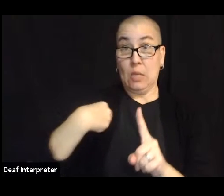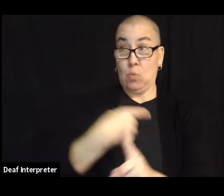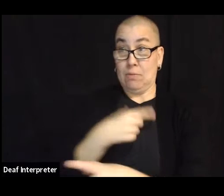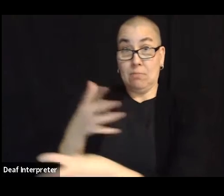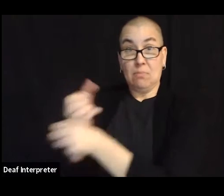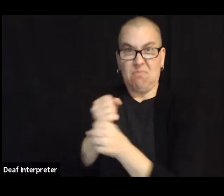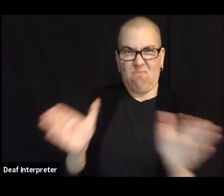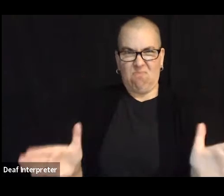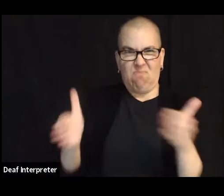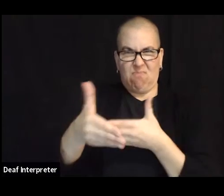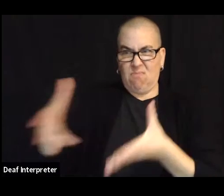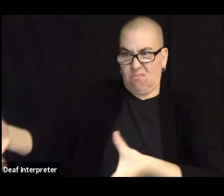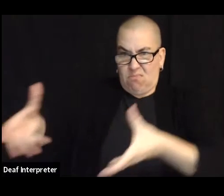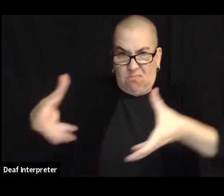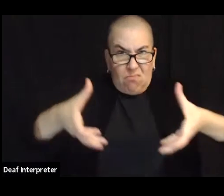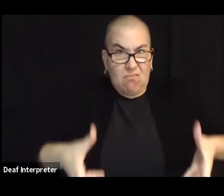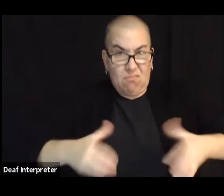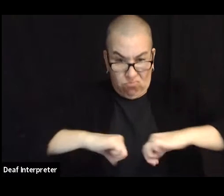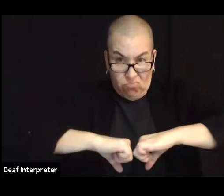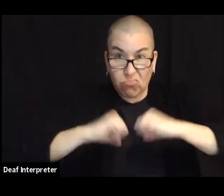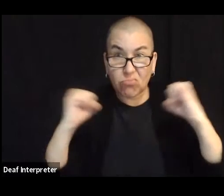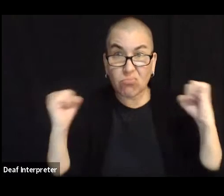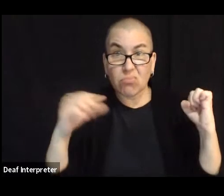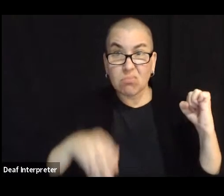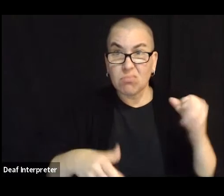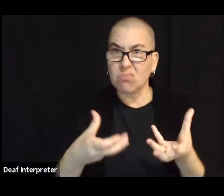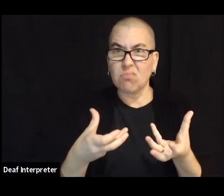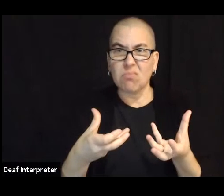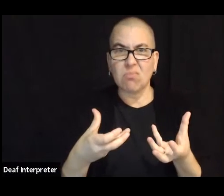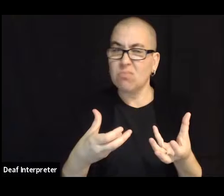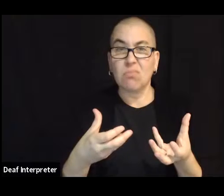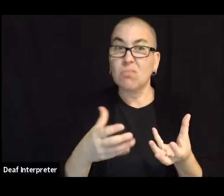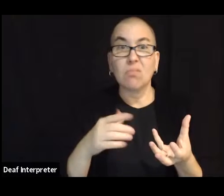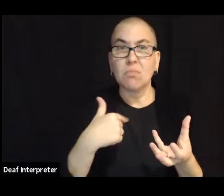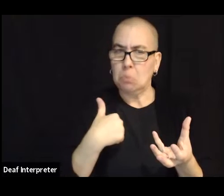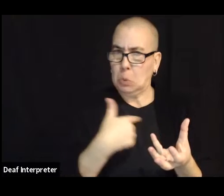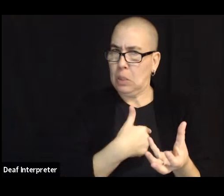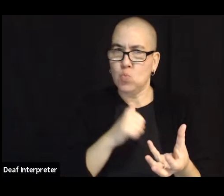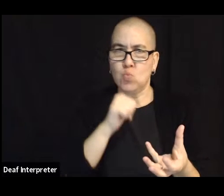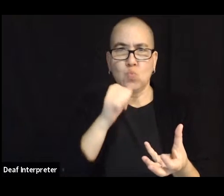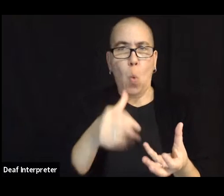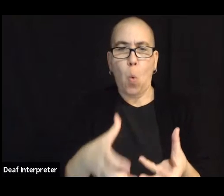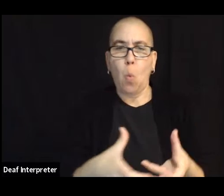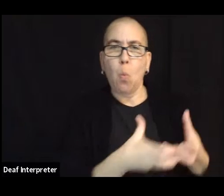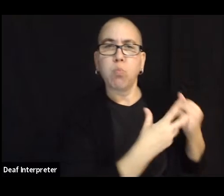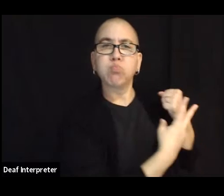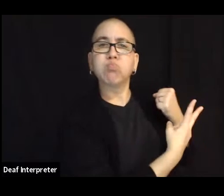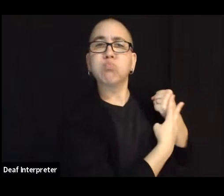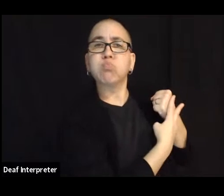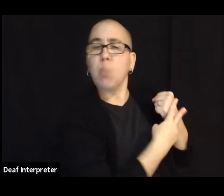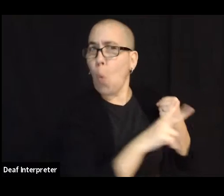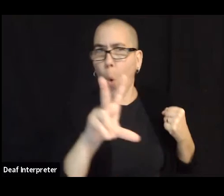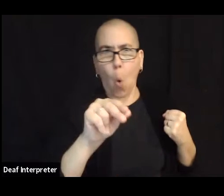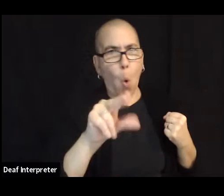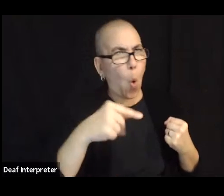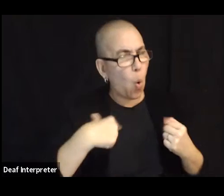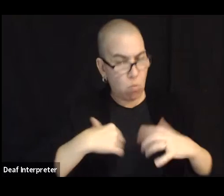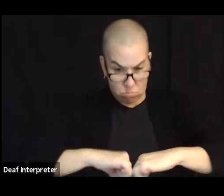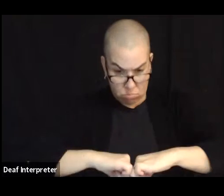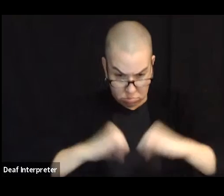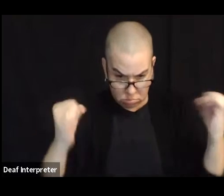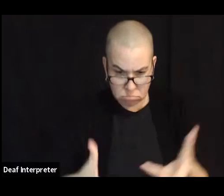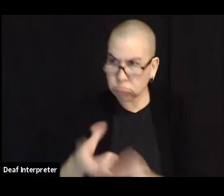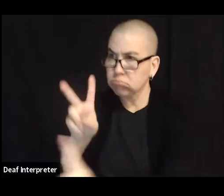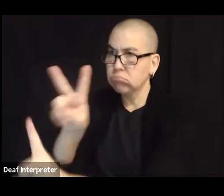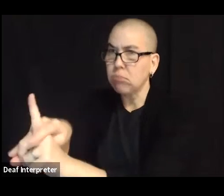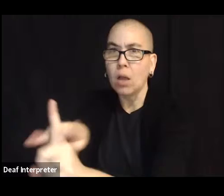shipped. So we are not holding back any vaccine. It's something that we're going to have to be thinking about depending on how the